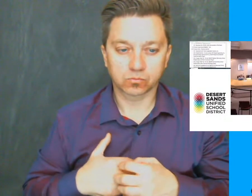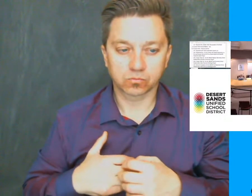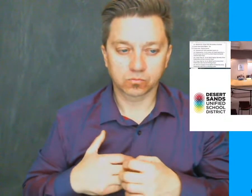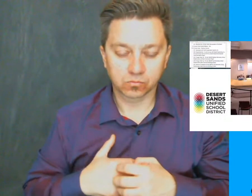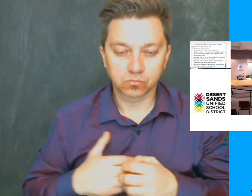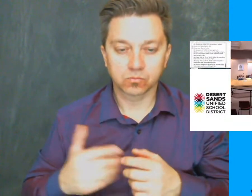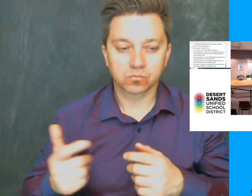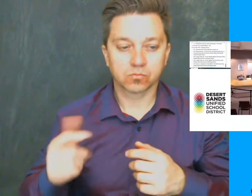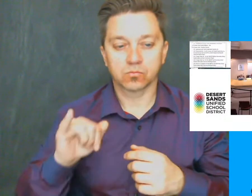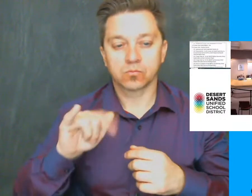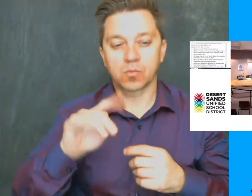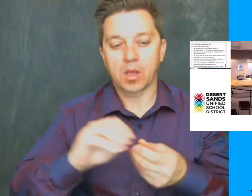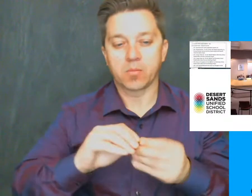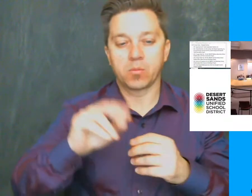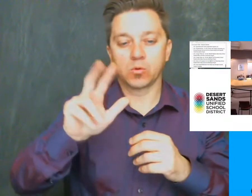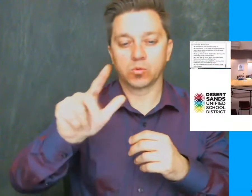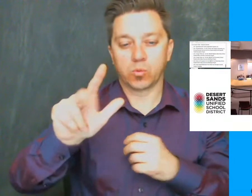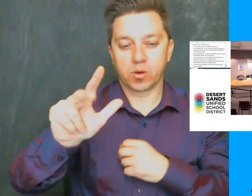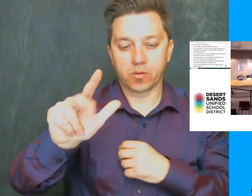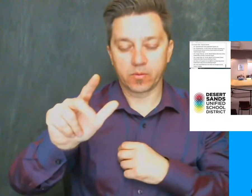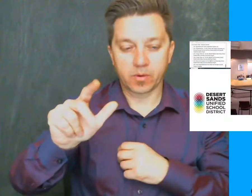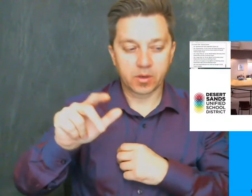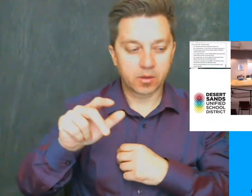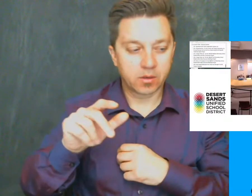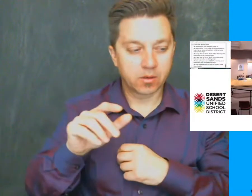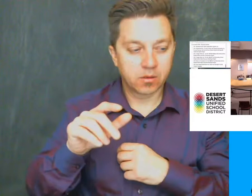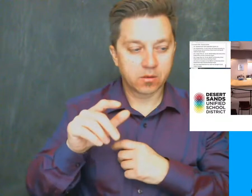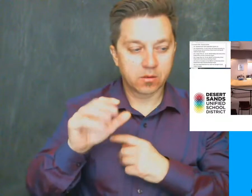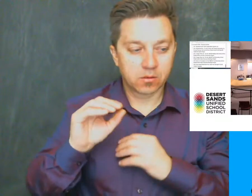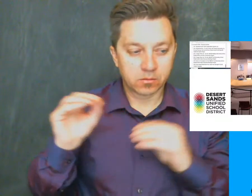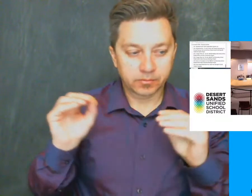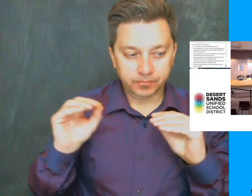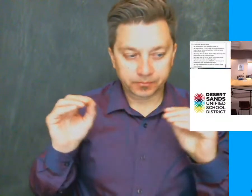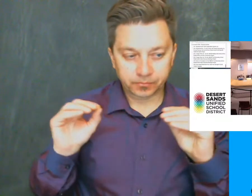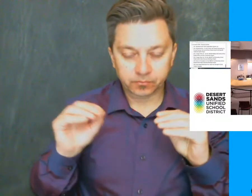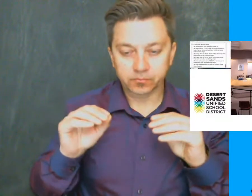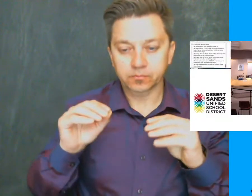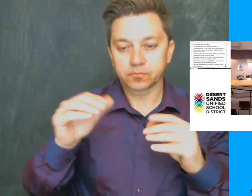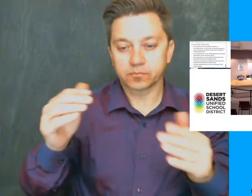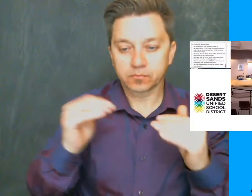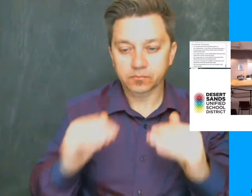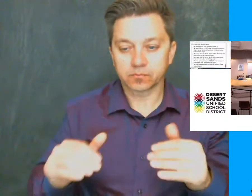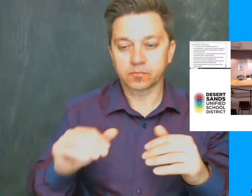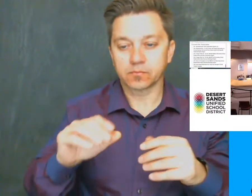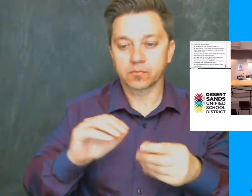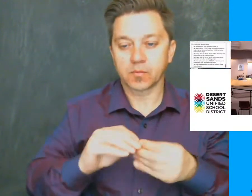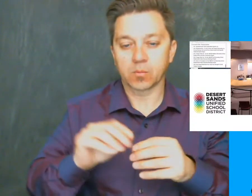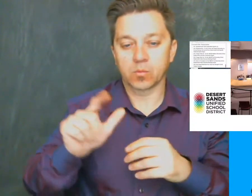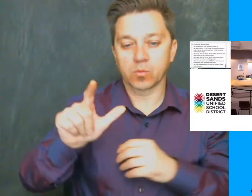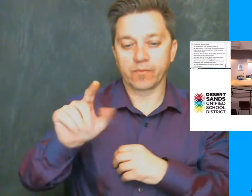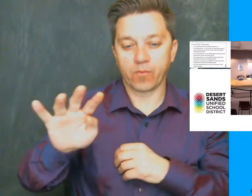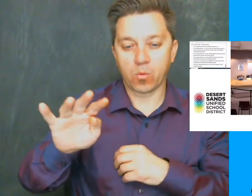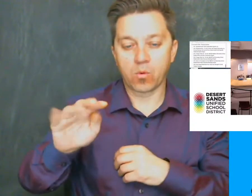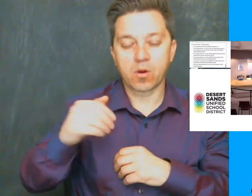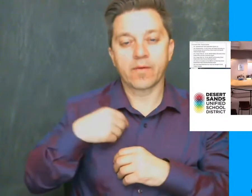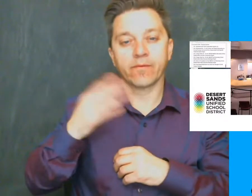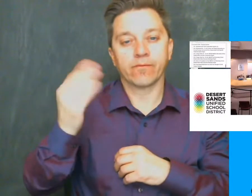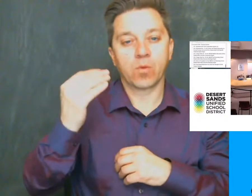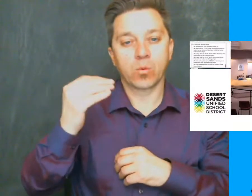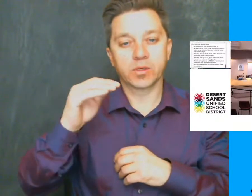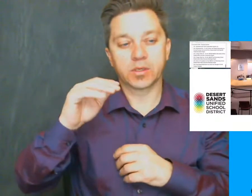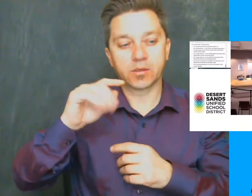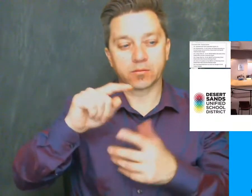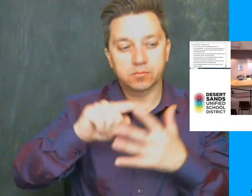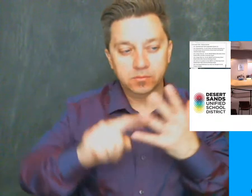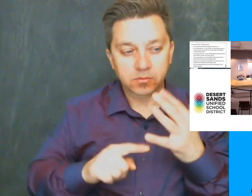Item 23, consent items, student matters. There are none. Item 24. There are 14 items in